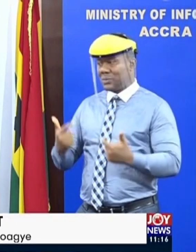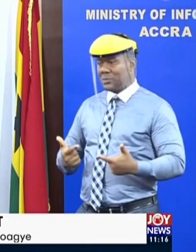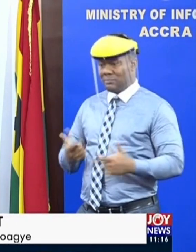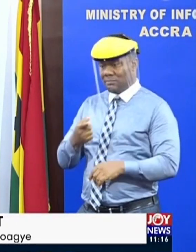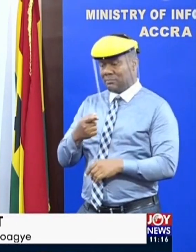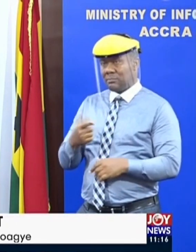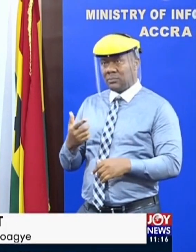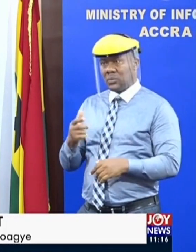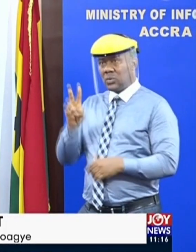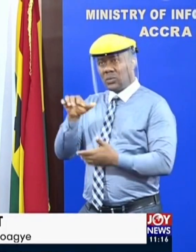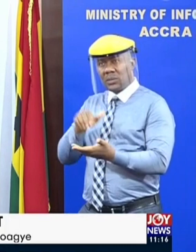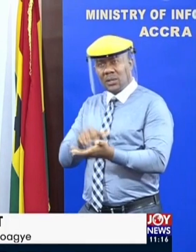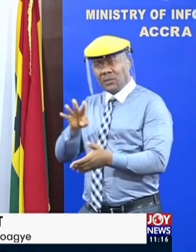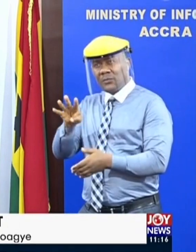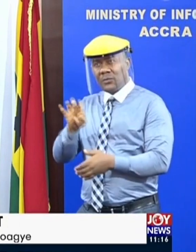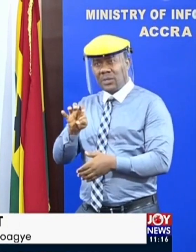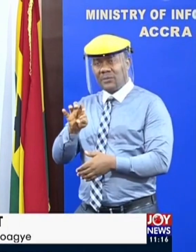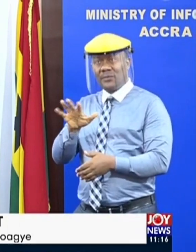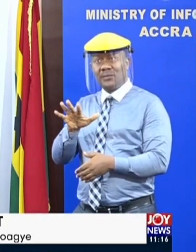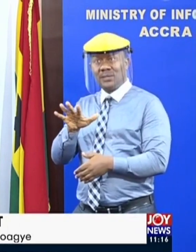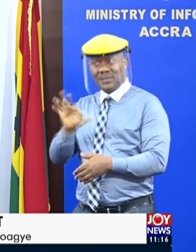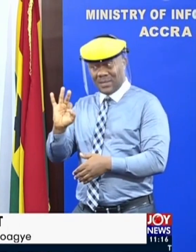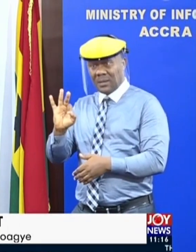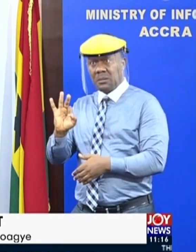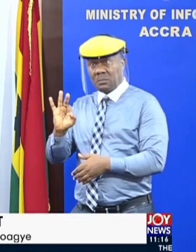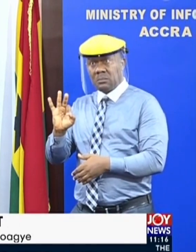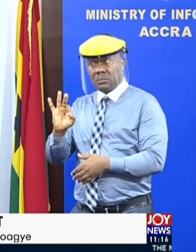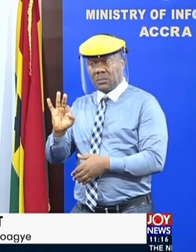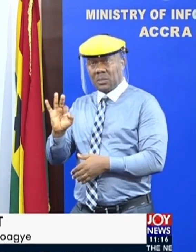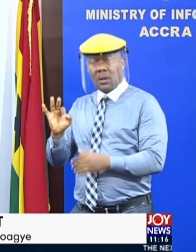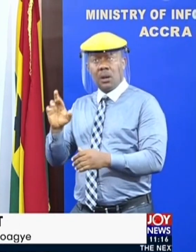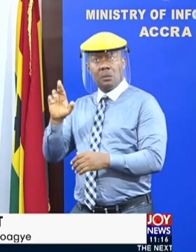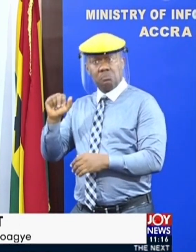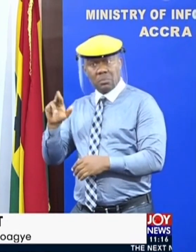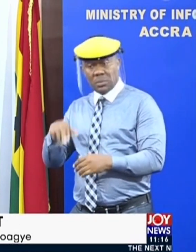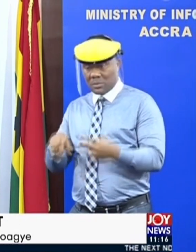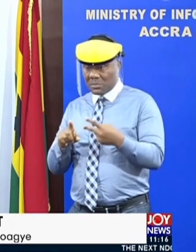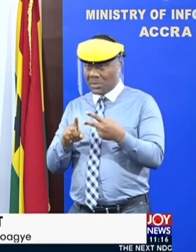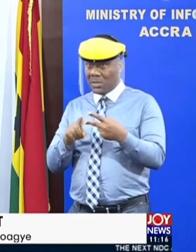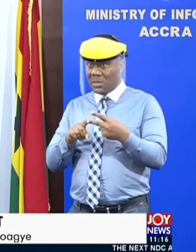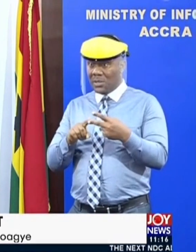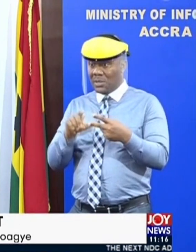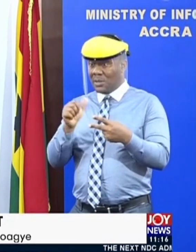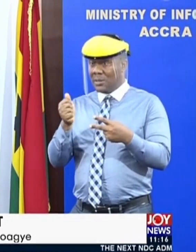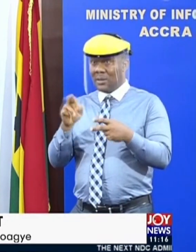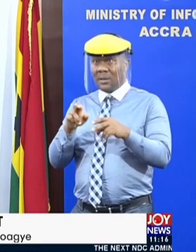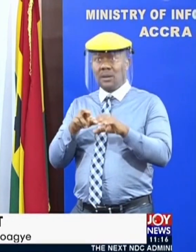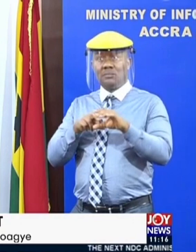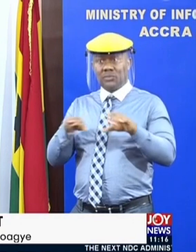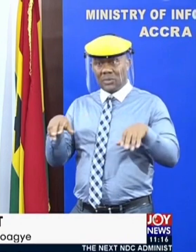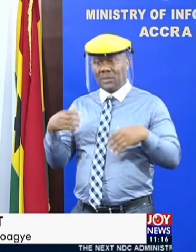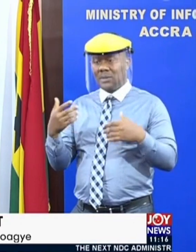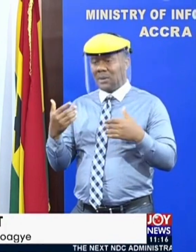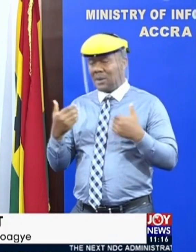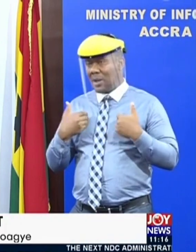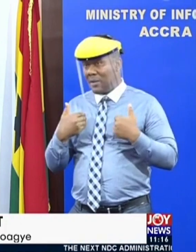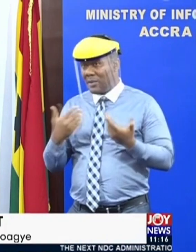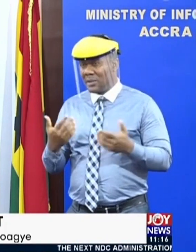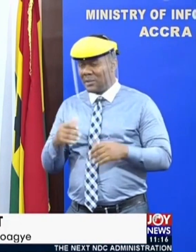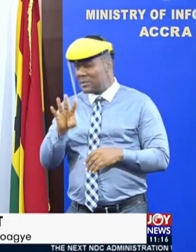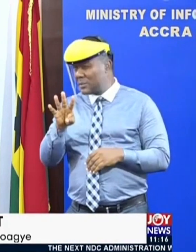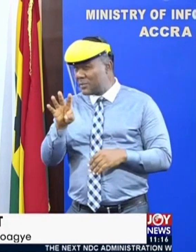for 2,459. Ashanti region has significantly reduced active cases to